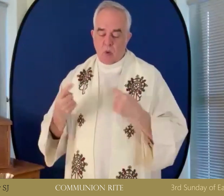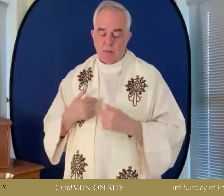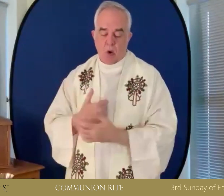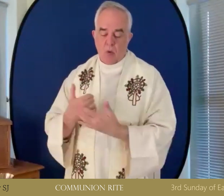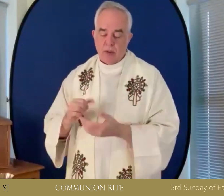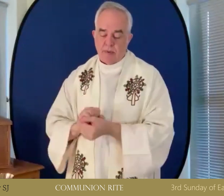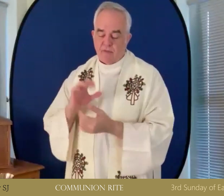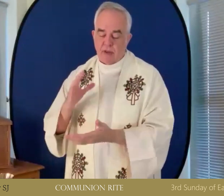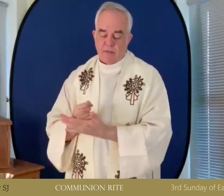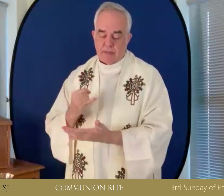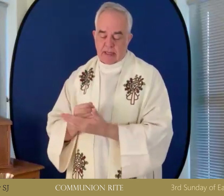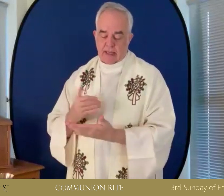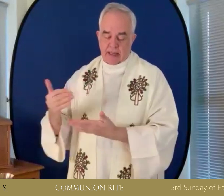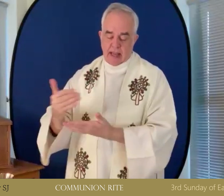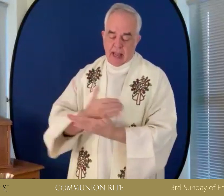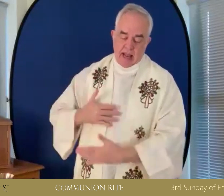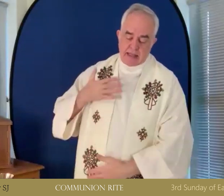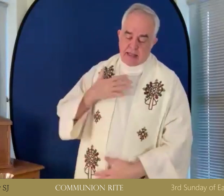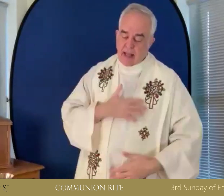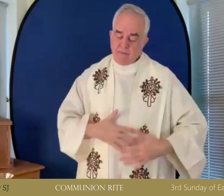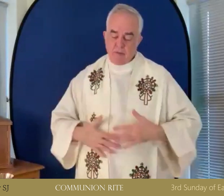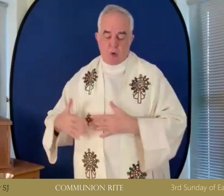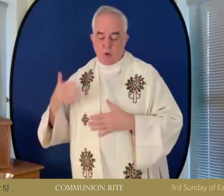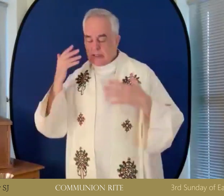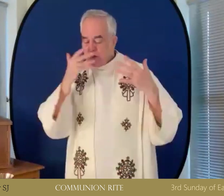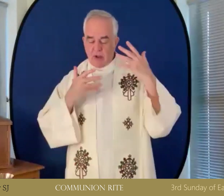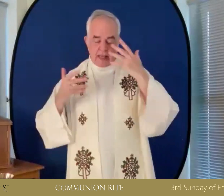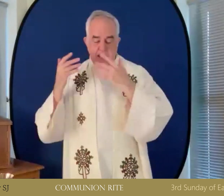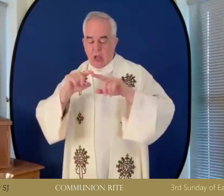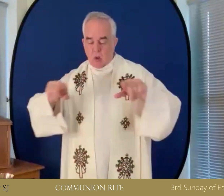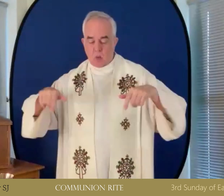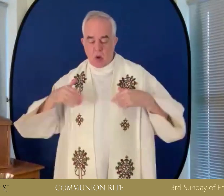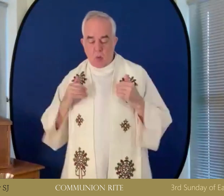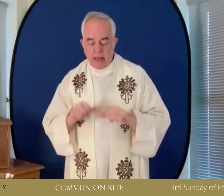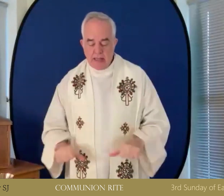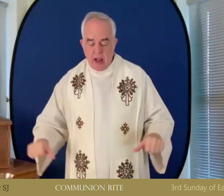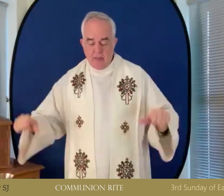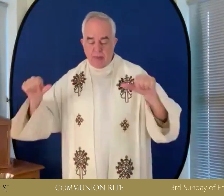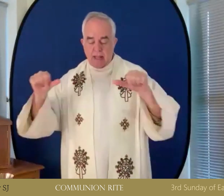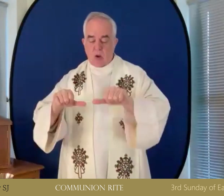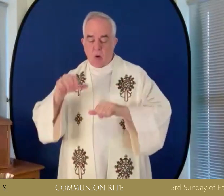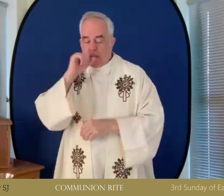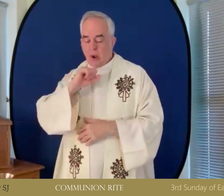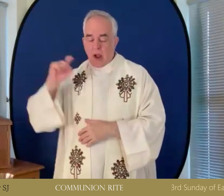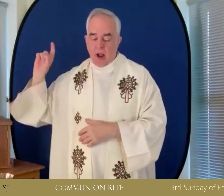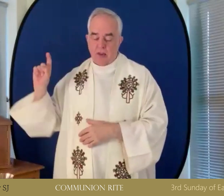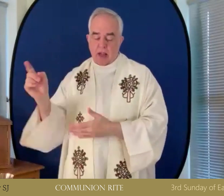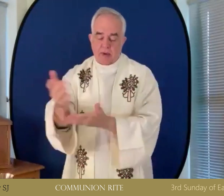may always be free from sin. And safe from all distress, if we await the blessed hope and the coming